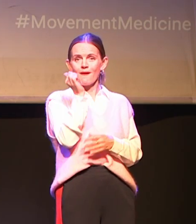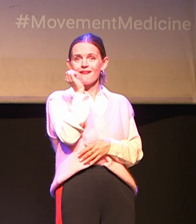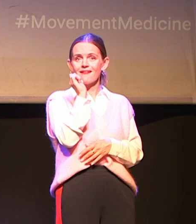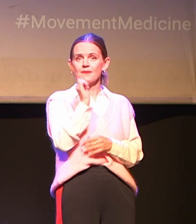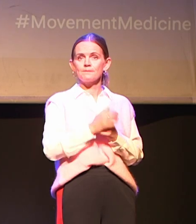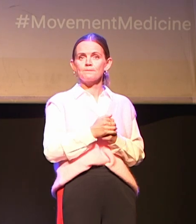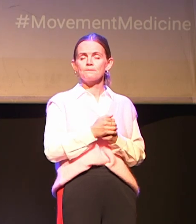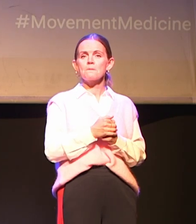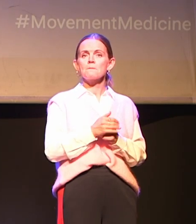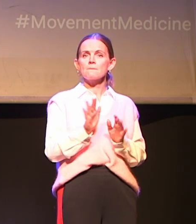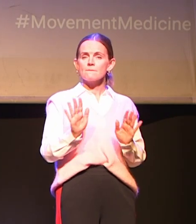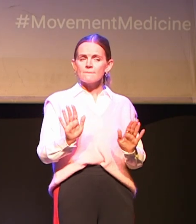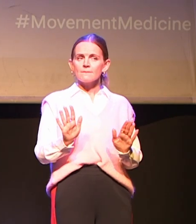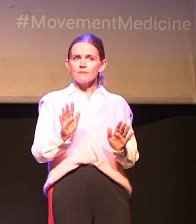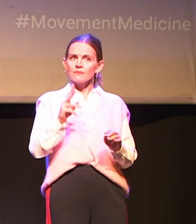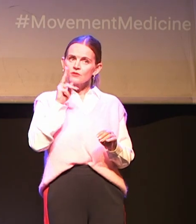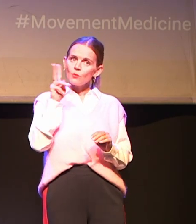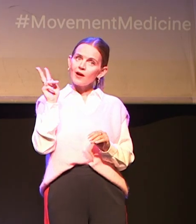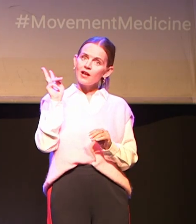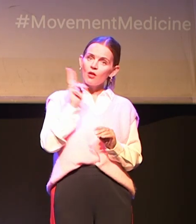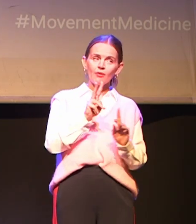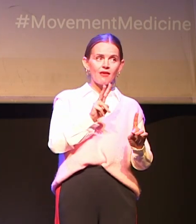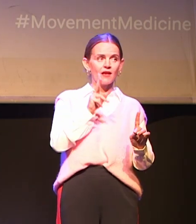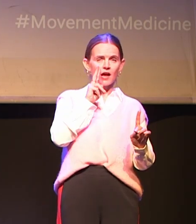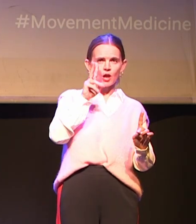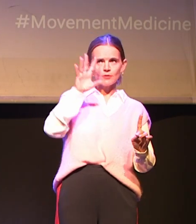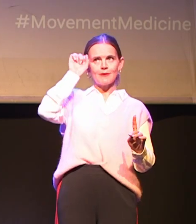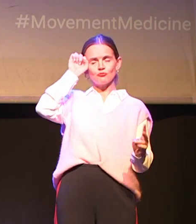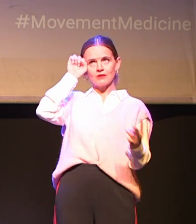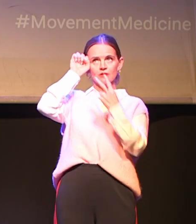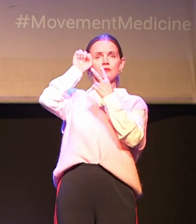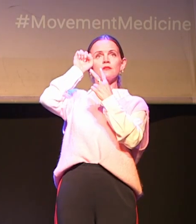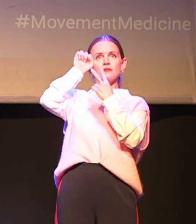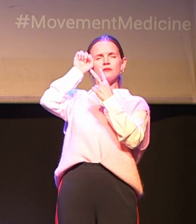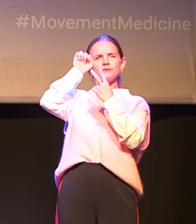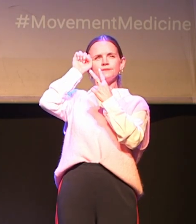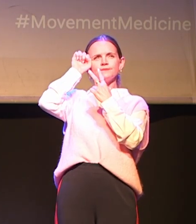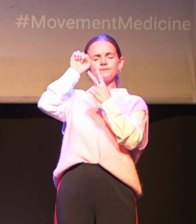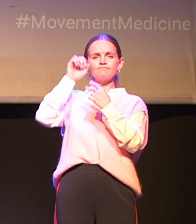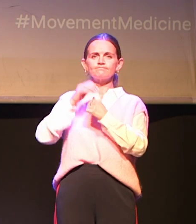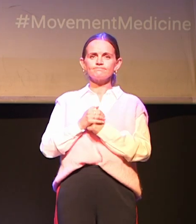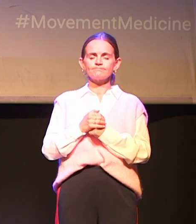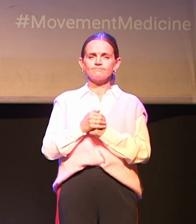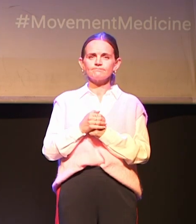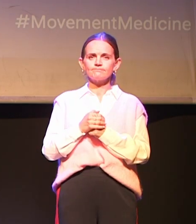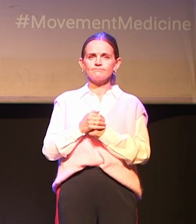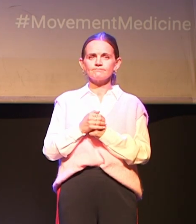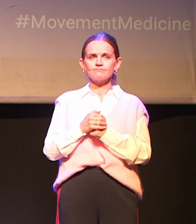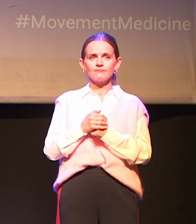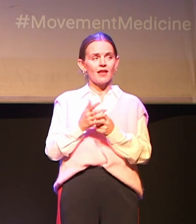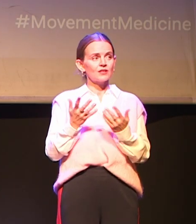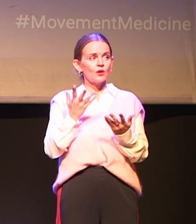I look there, I look to the place of memory. I'm called to always look to the place of memory and the places that erasure